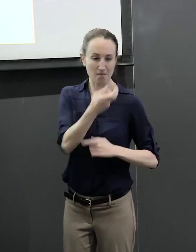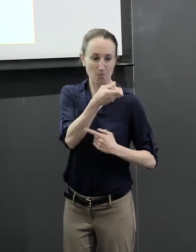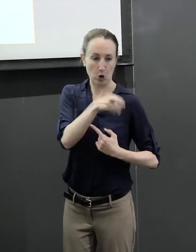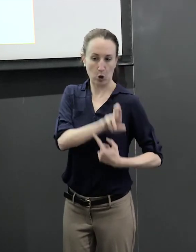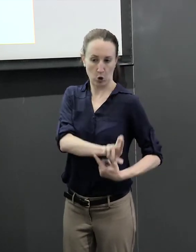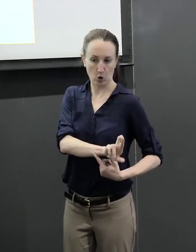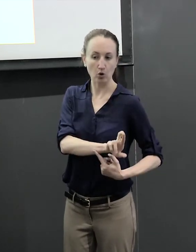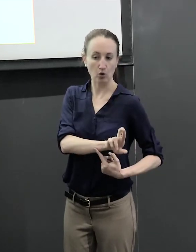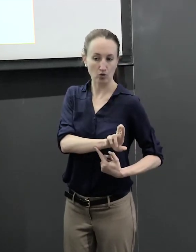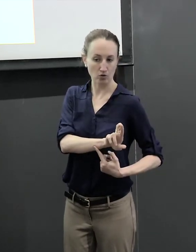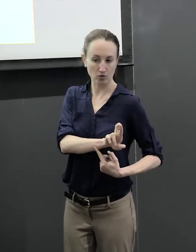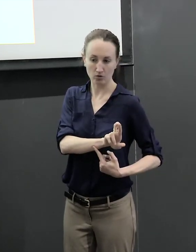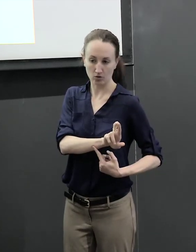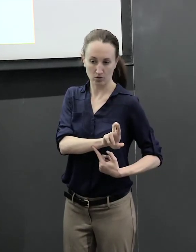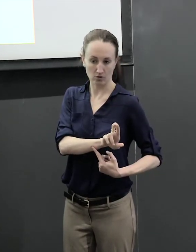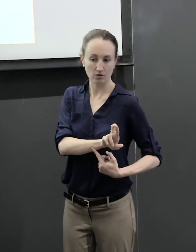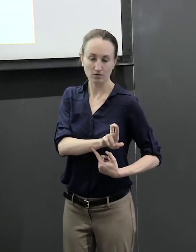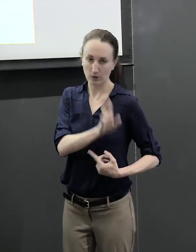the bottom of the slide.